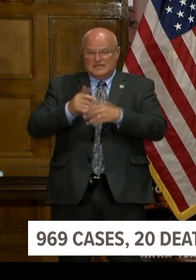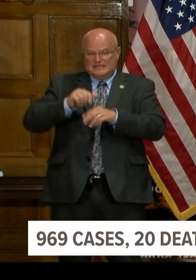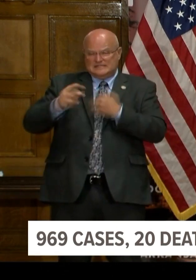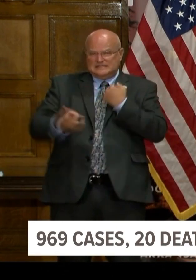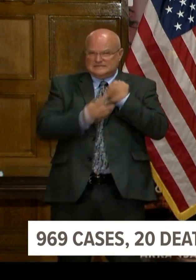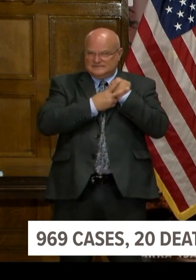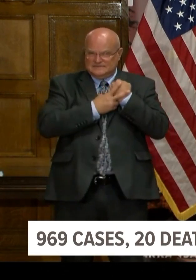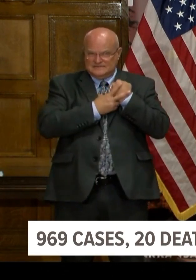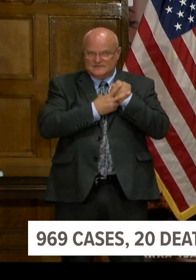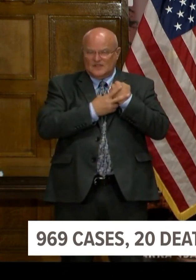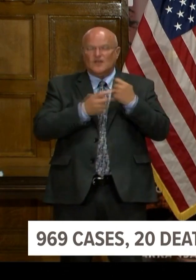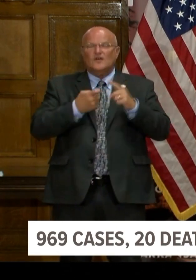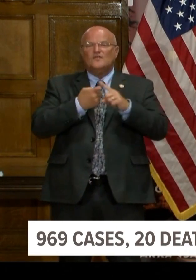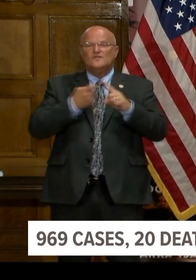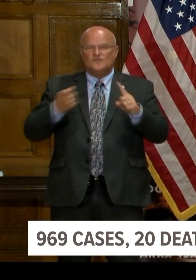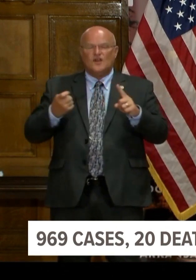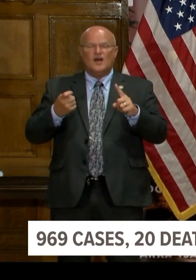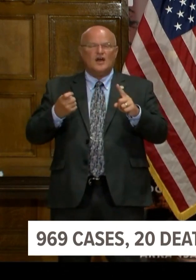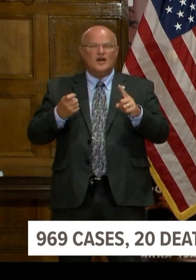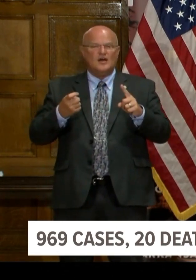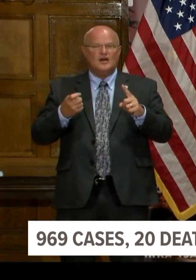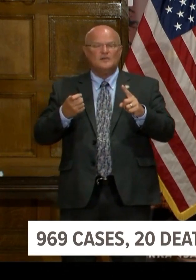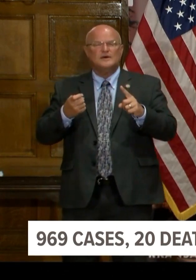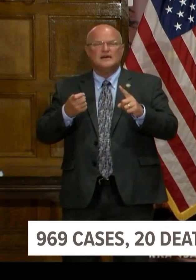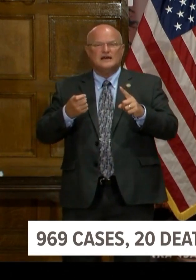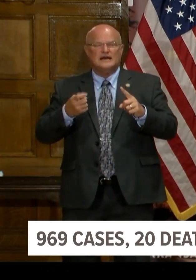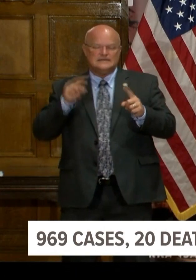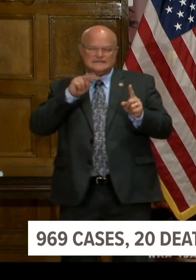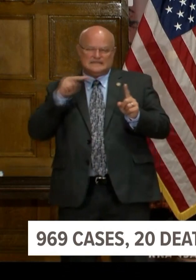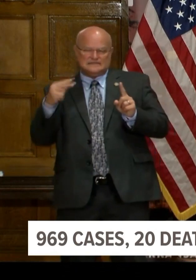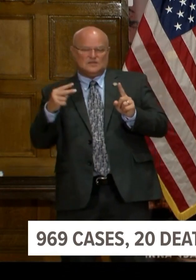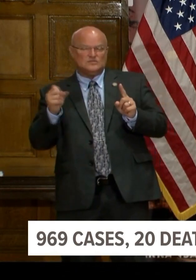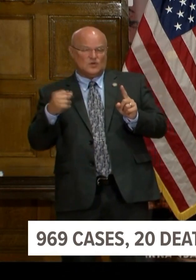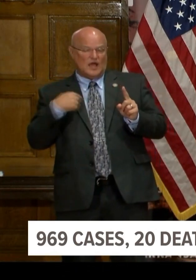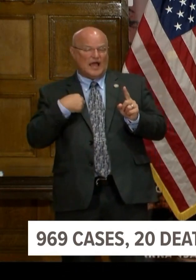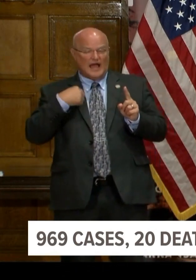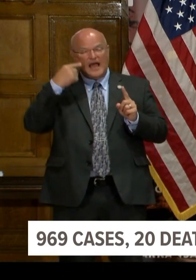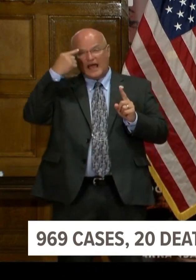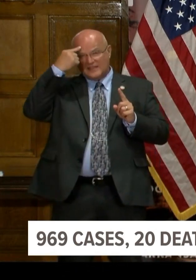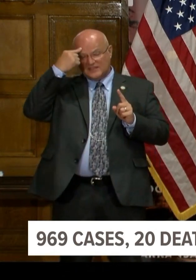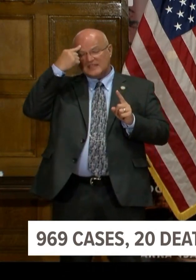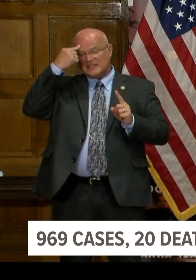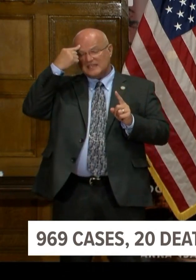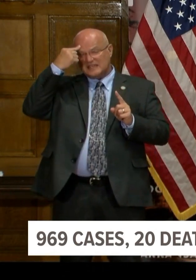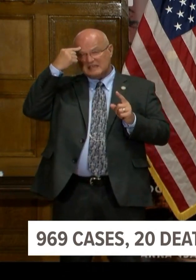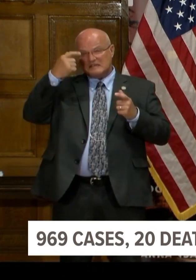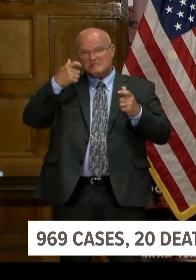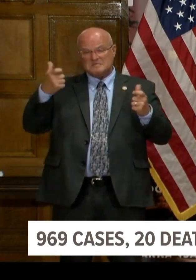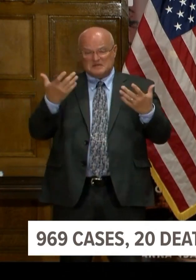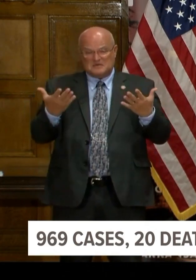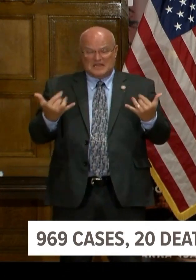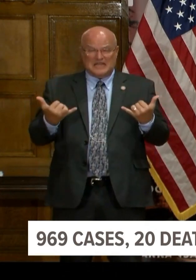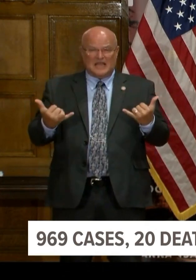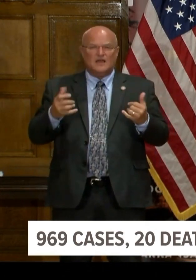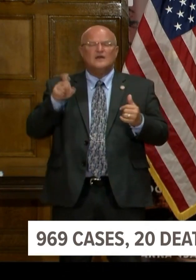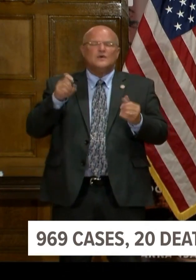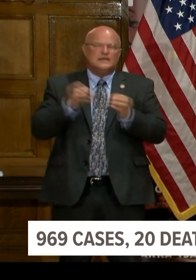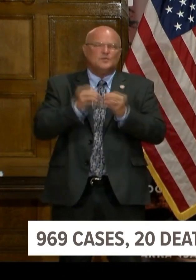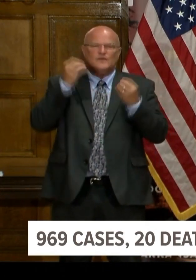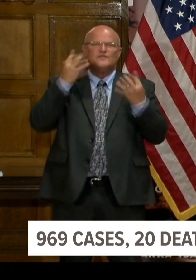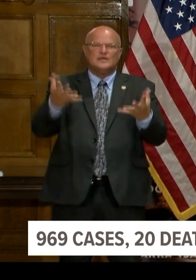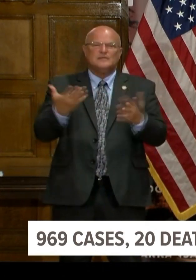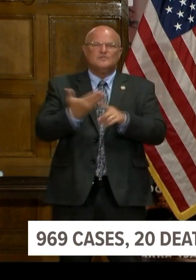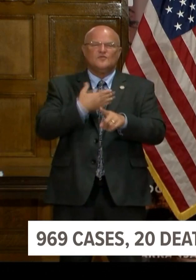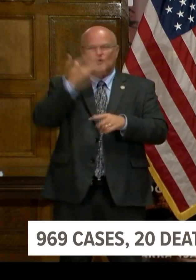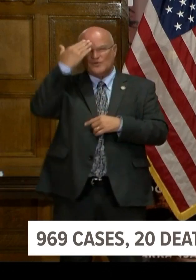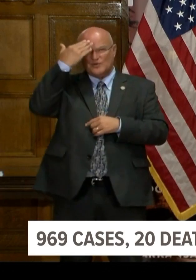for that purpose from an extent standpoint, and so I think the biggest thing, we need more information before we